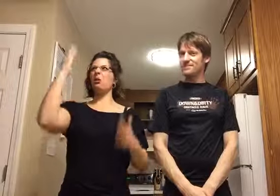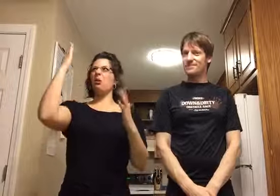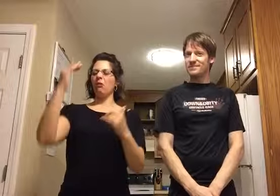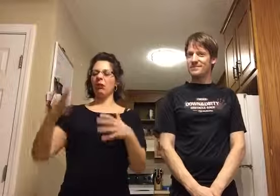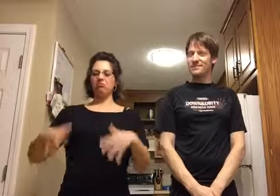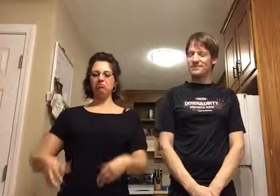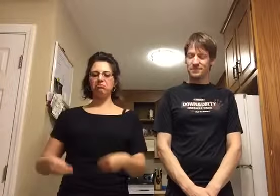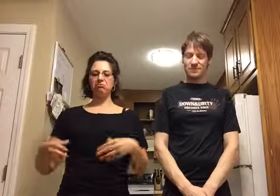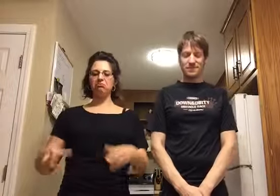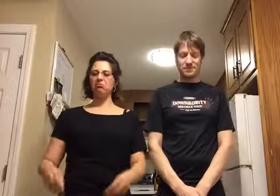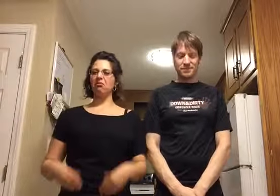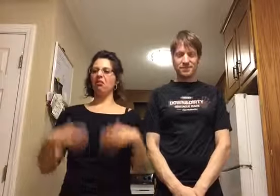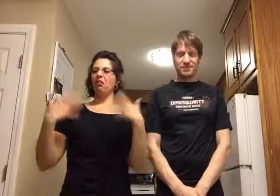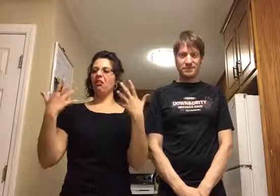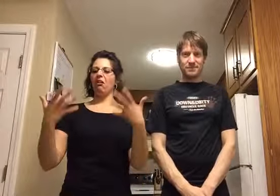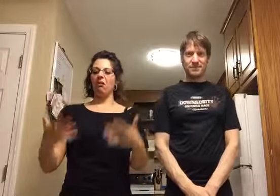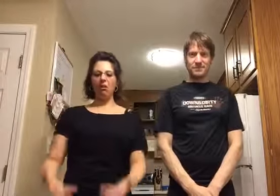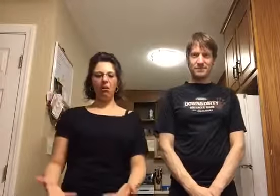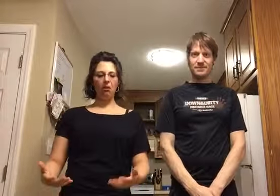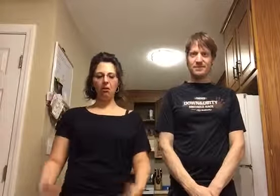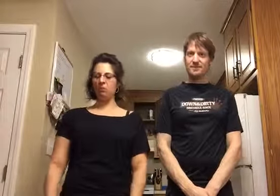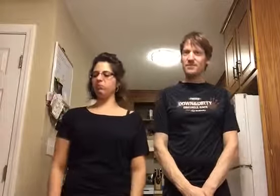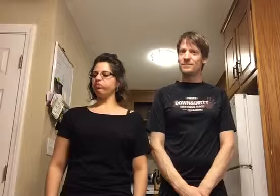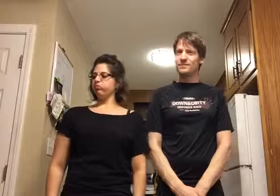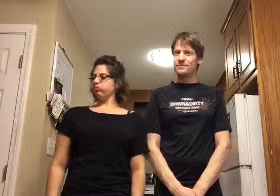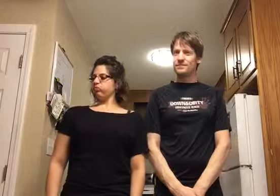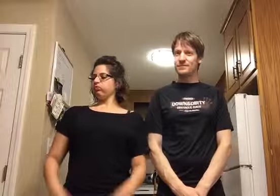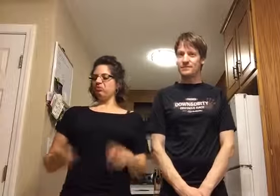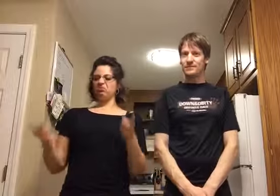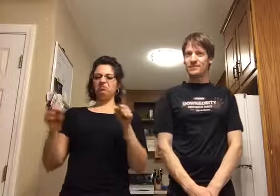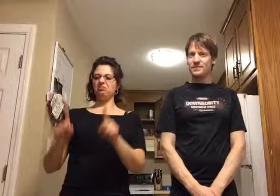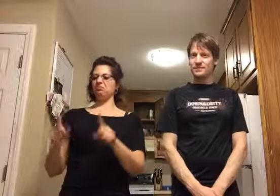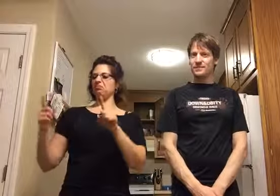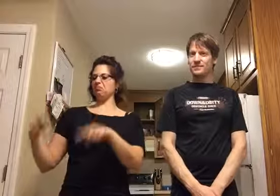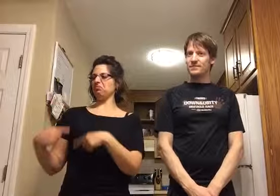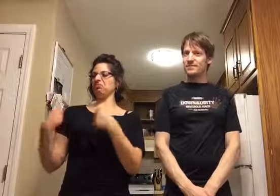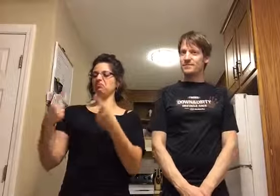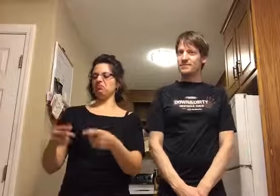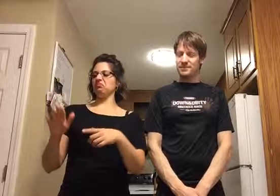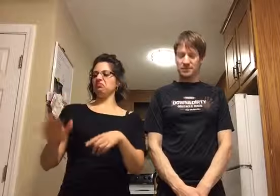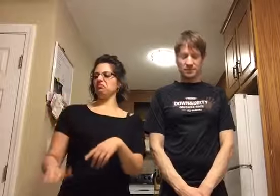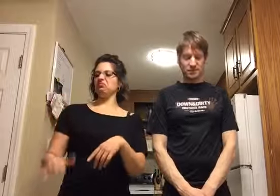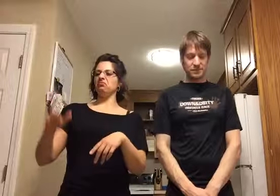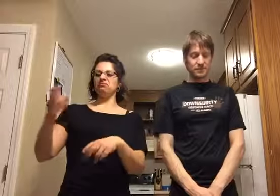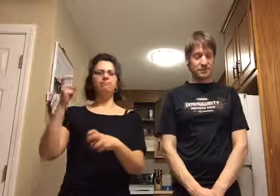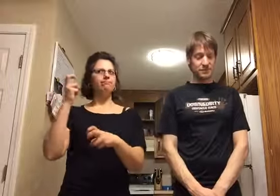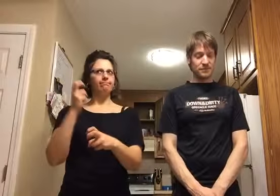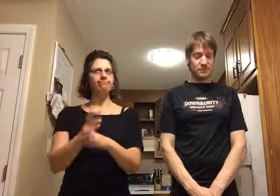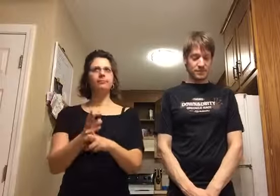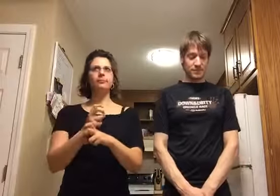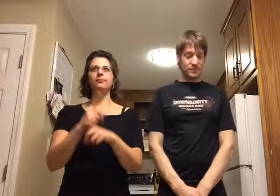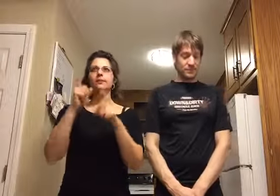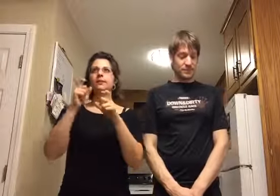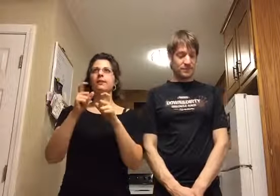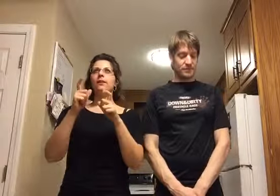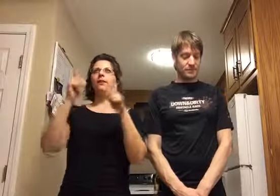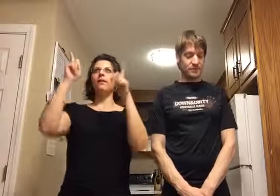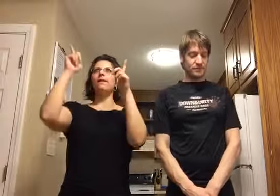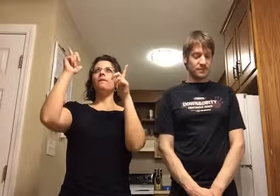is why am I soft in the middle now? Why am I soft in the middle? The rest of my life is so hard. I need a photo opportunity. I want a